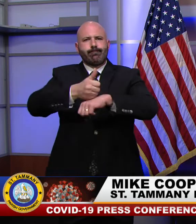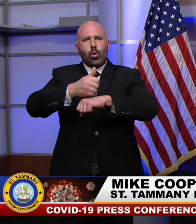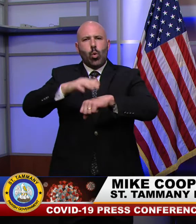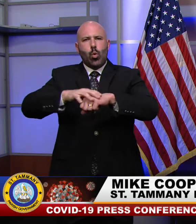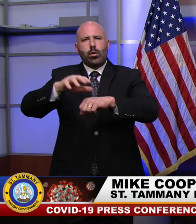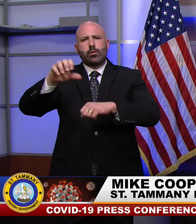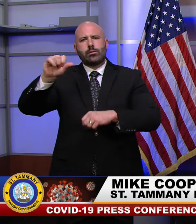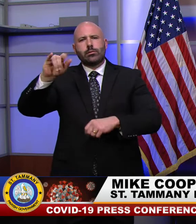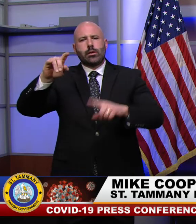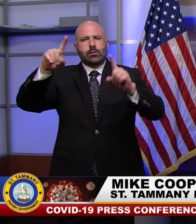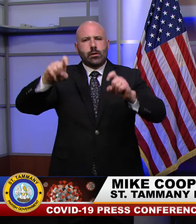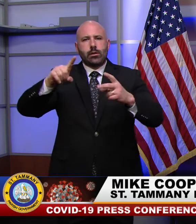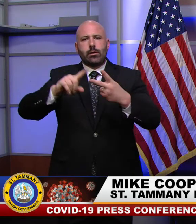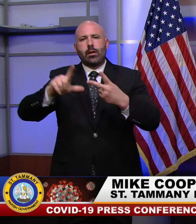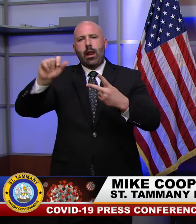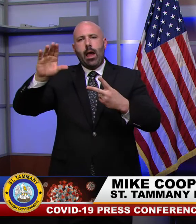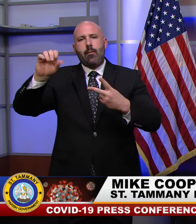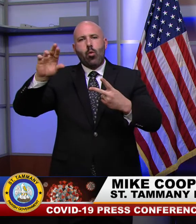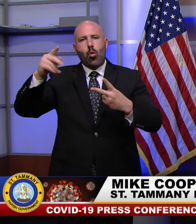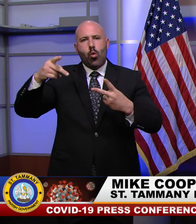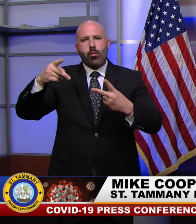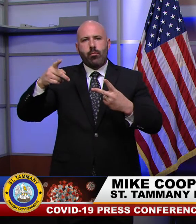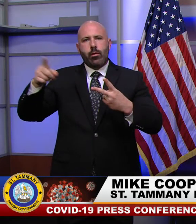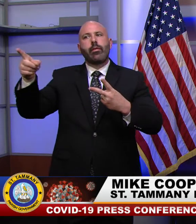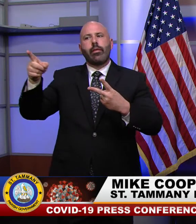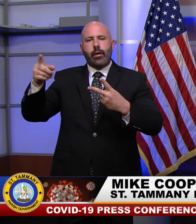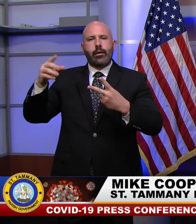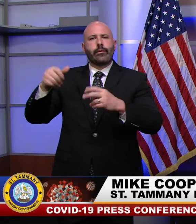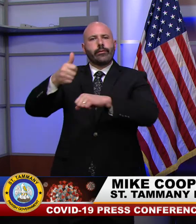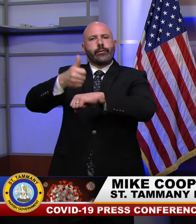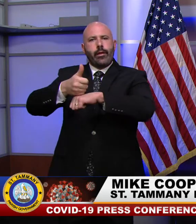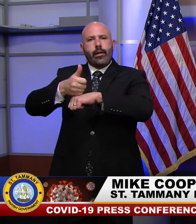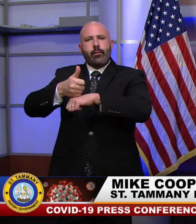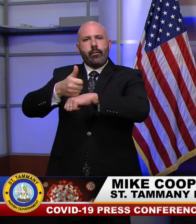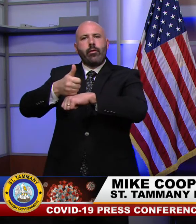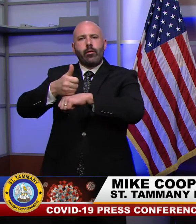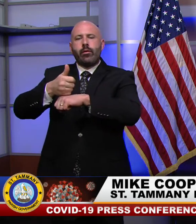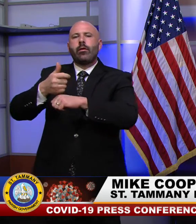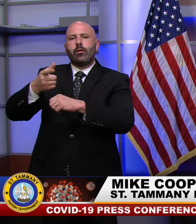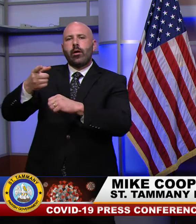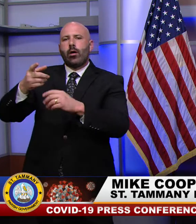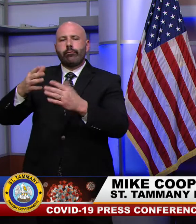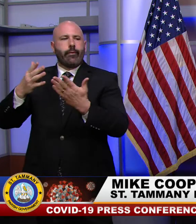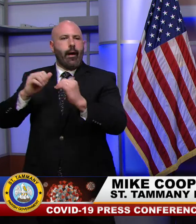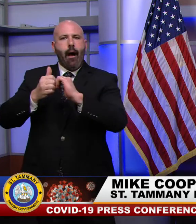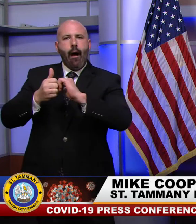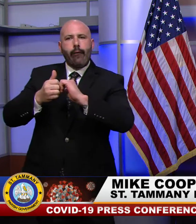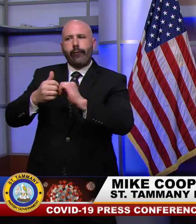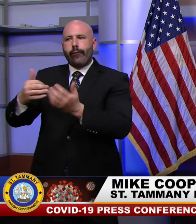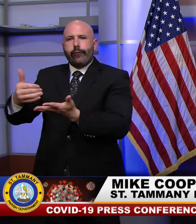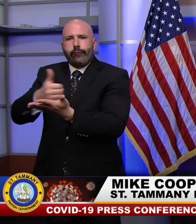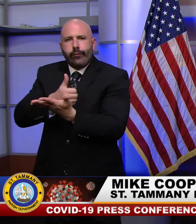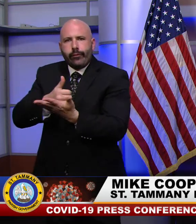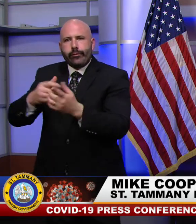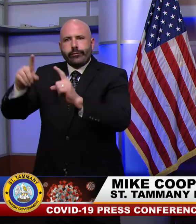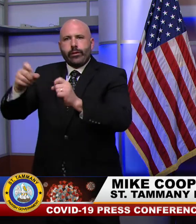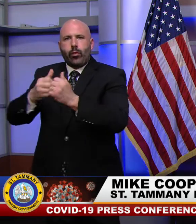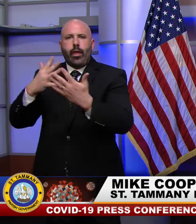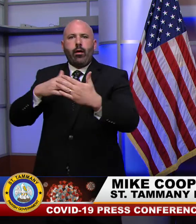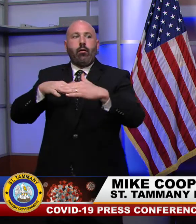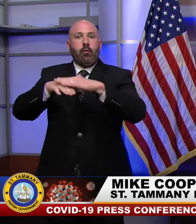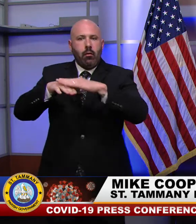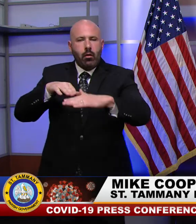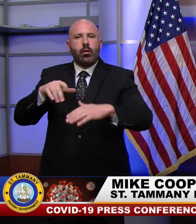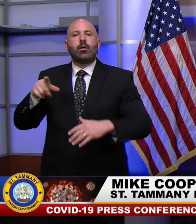to test in sterile saline, not requiring viral test media. These innovations will help to